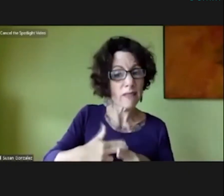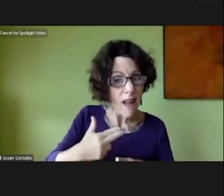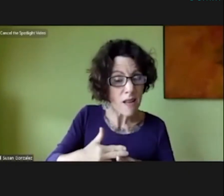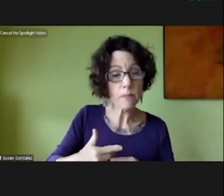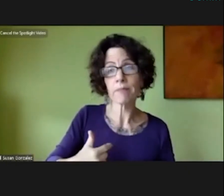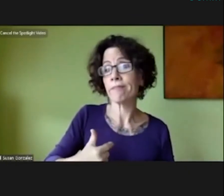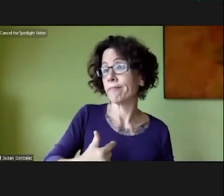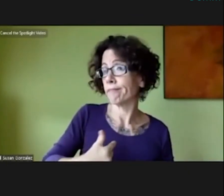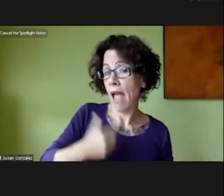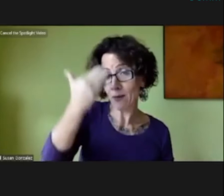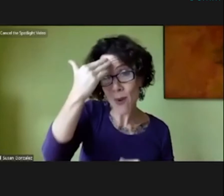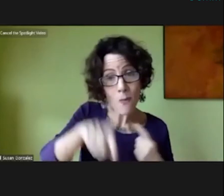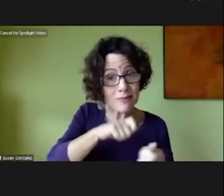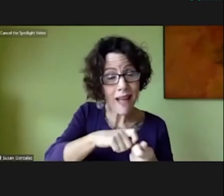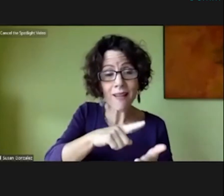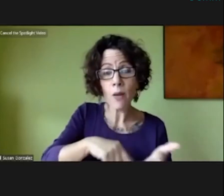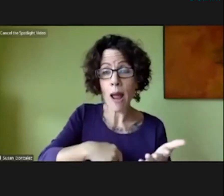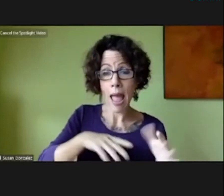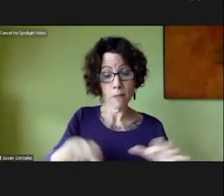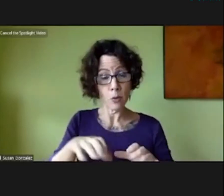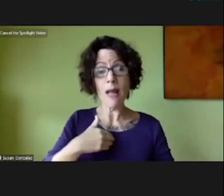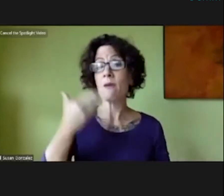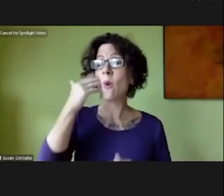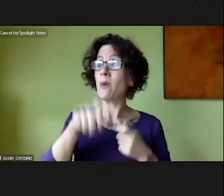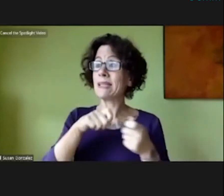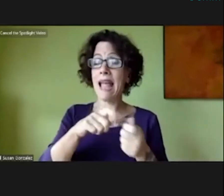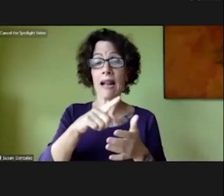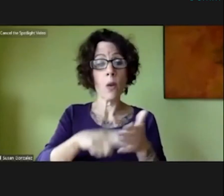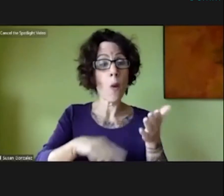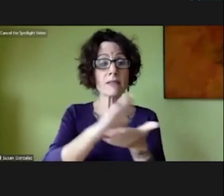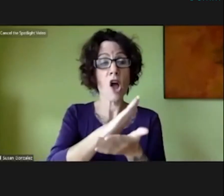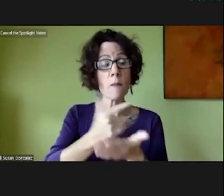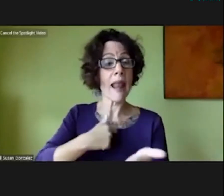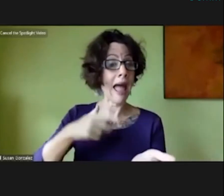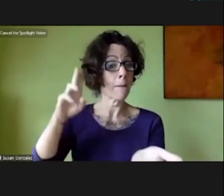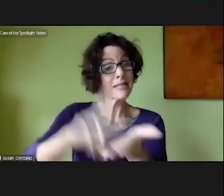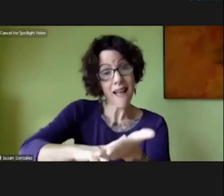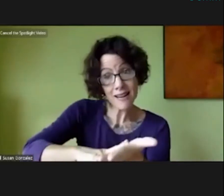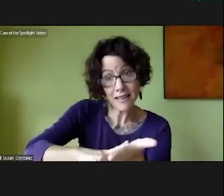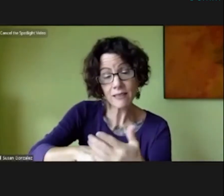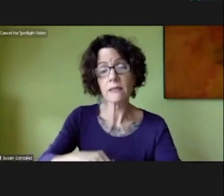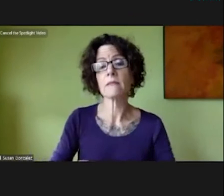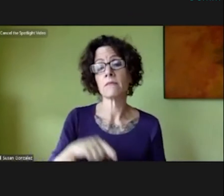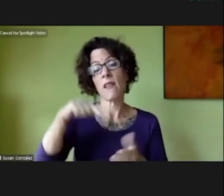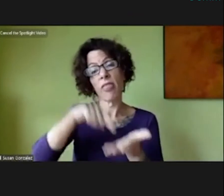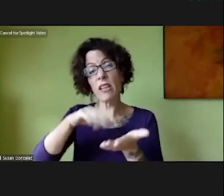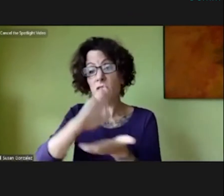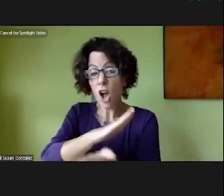It says who I am, my name. I know exactly what I'm doing. I know exactly what document I'm